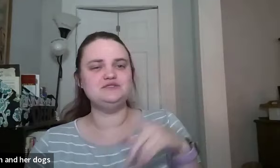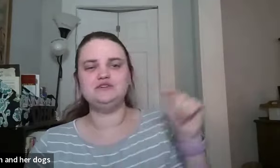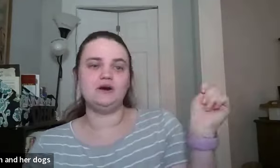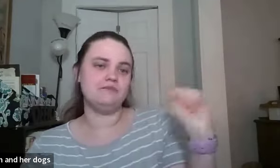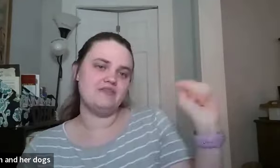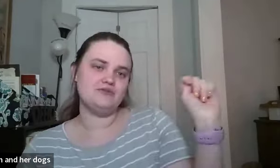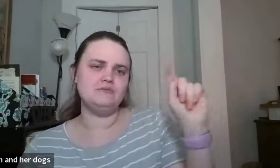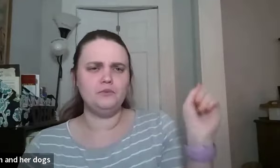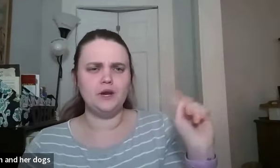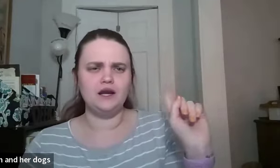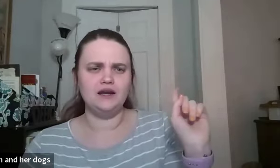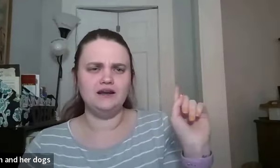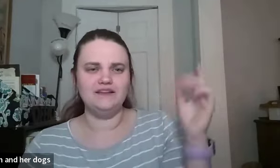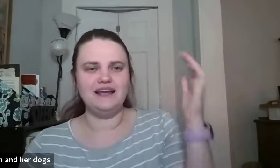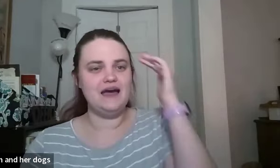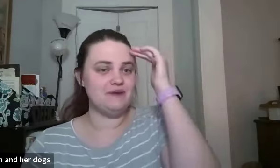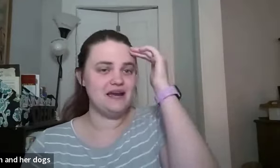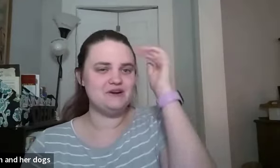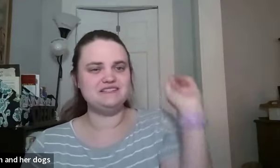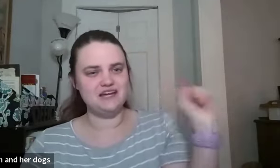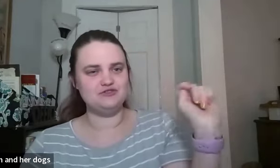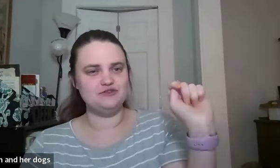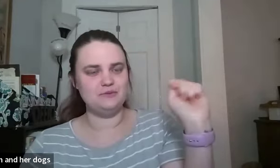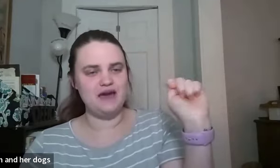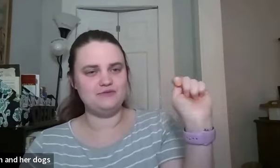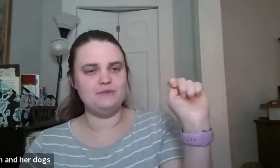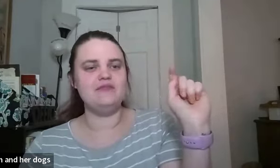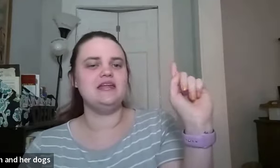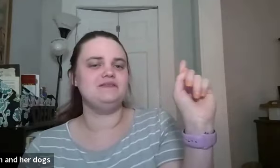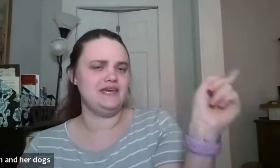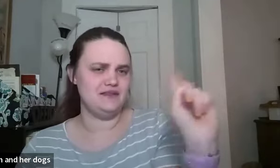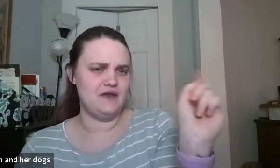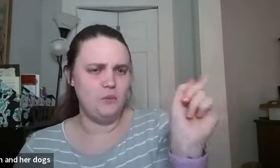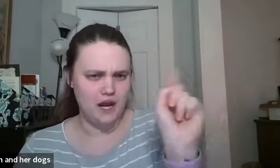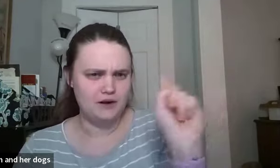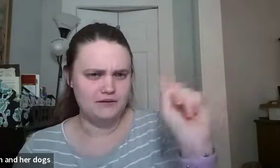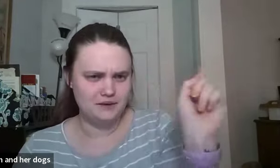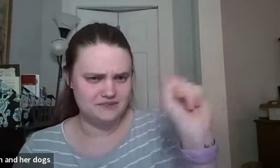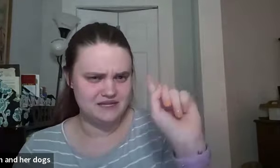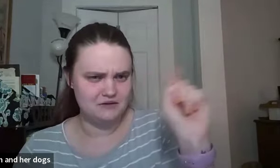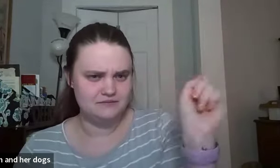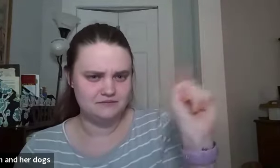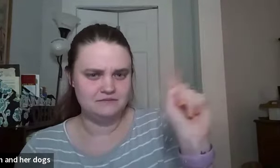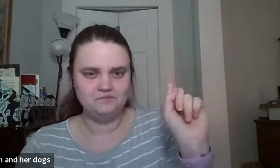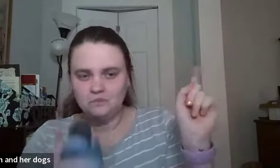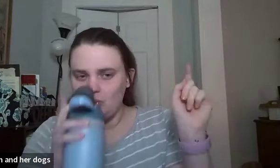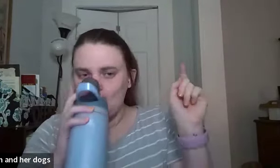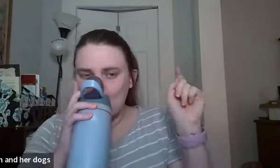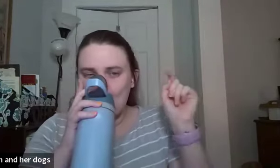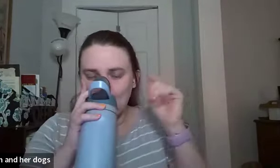do, bathroom, where? Like I have my eyebrows natural for bathroom, and then at the end that where comes down. Thank